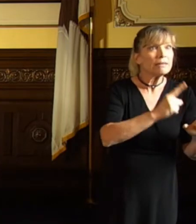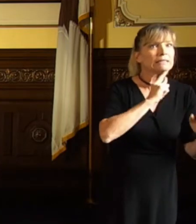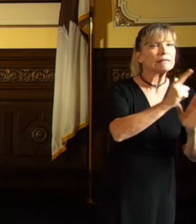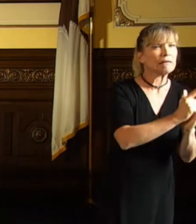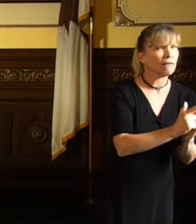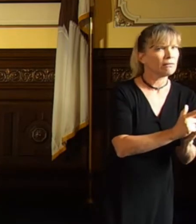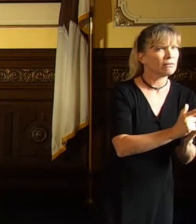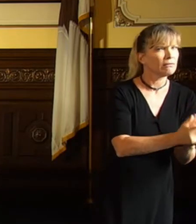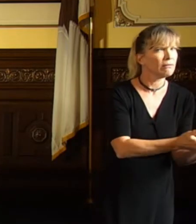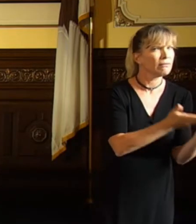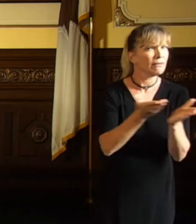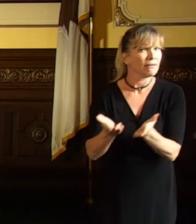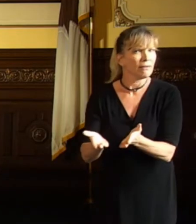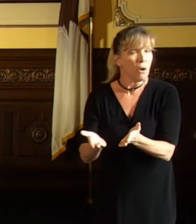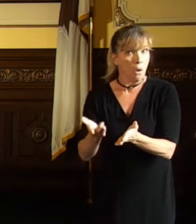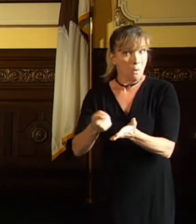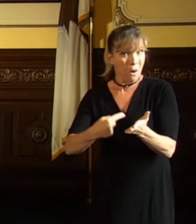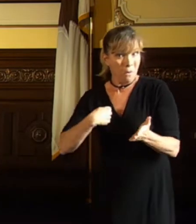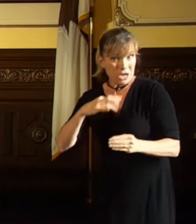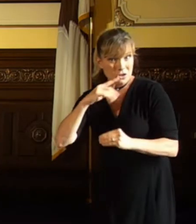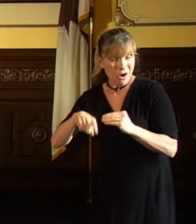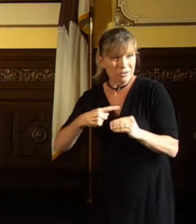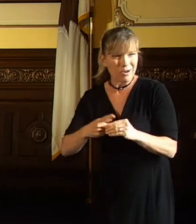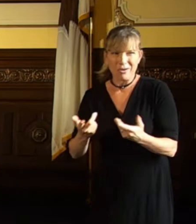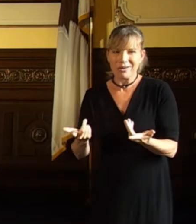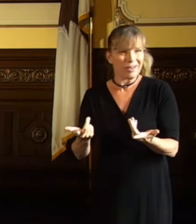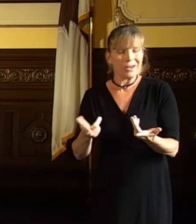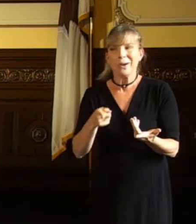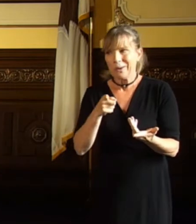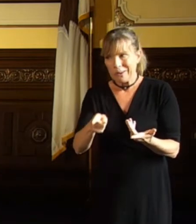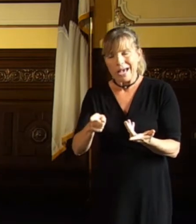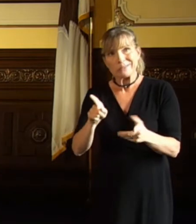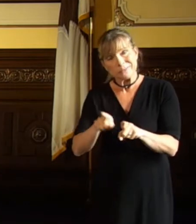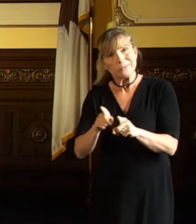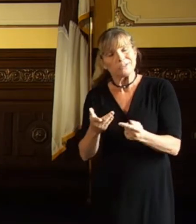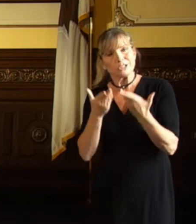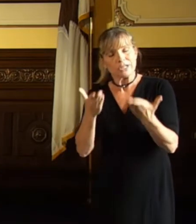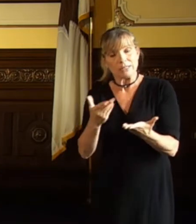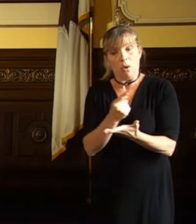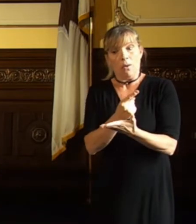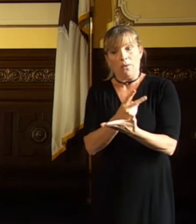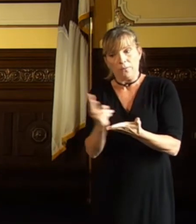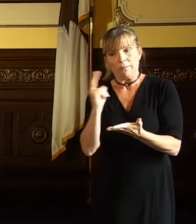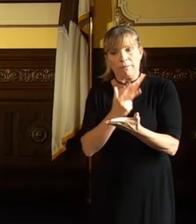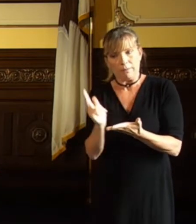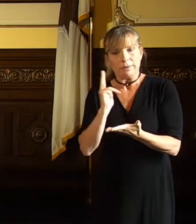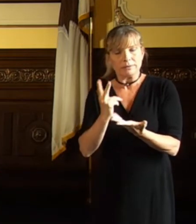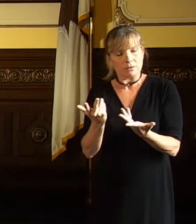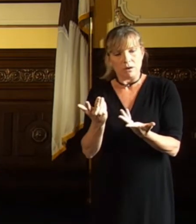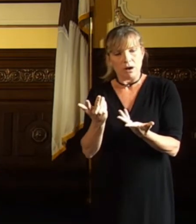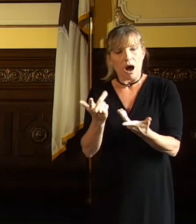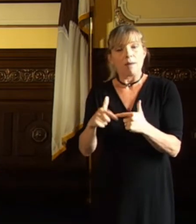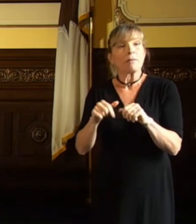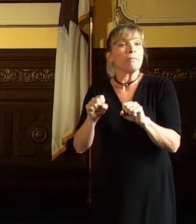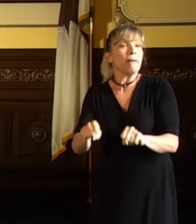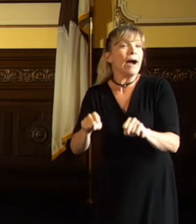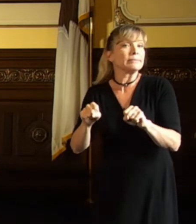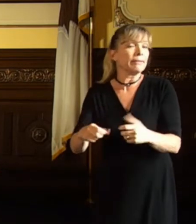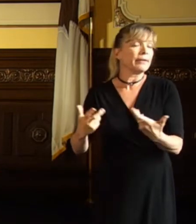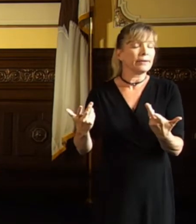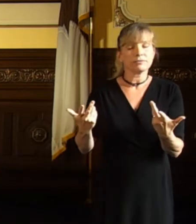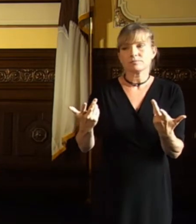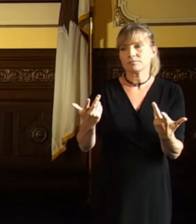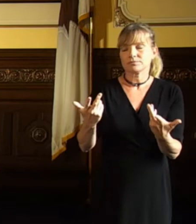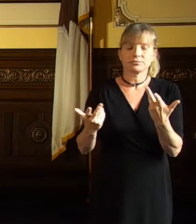legal. And what we were talking about, as you suggest, in the weeks before, about the possibility